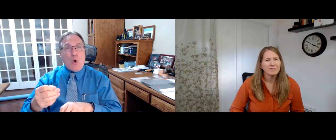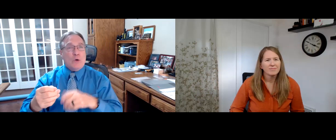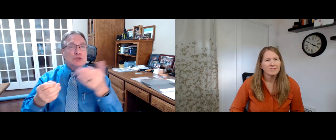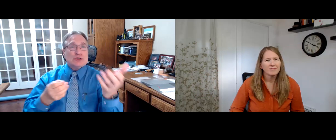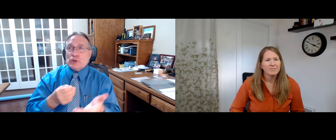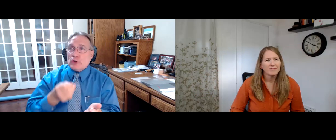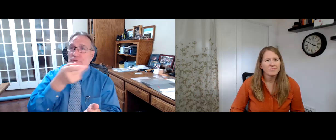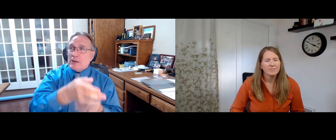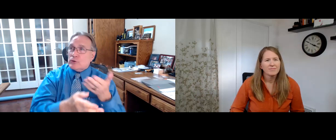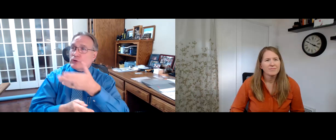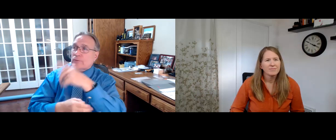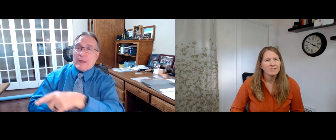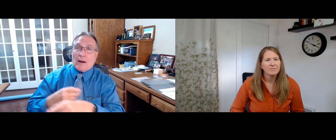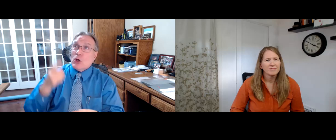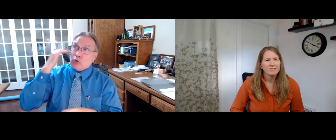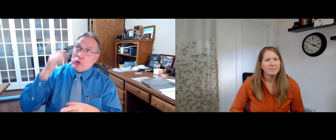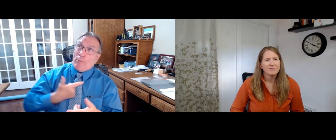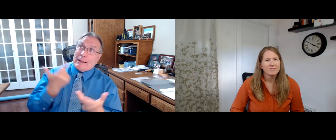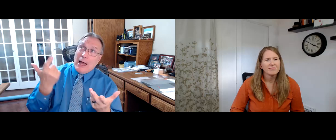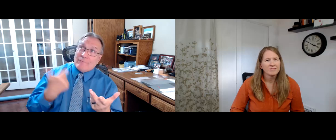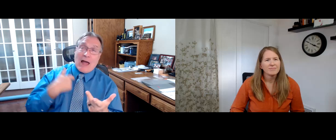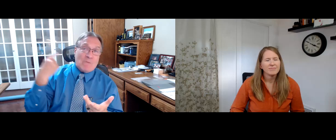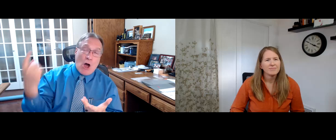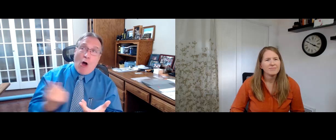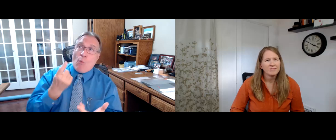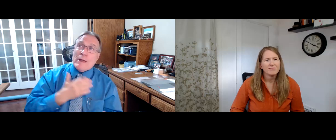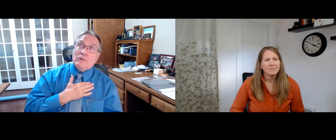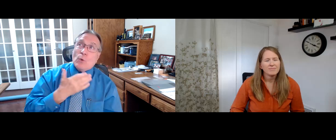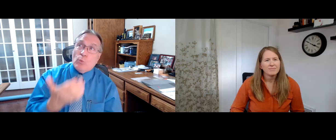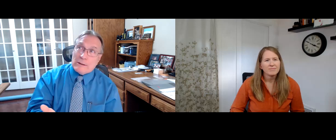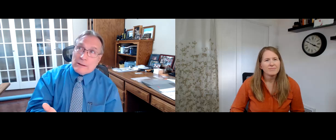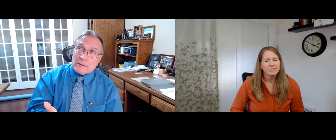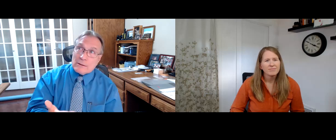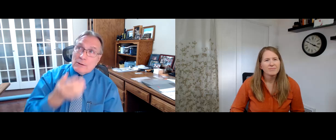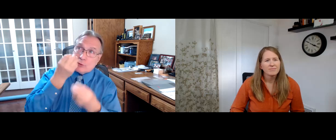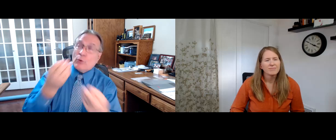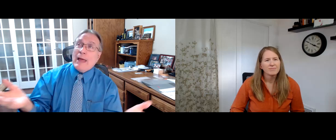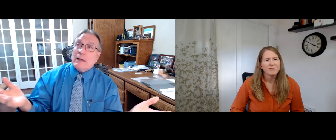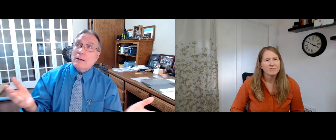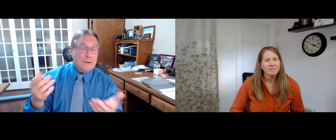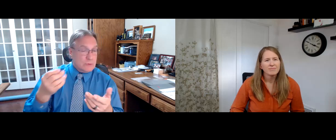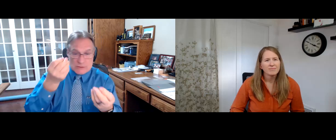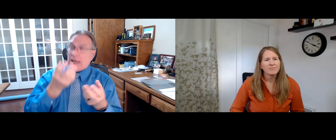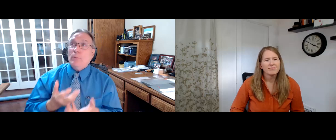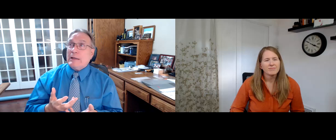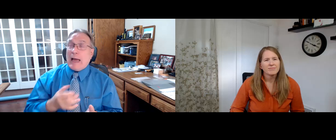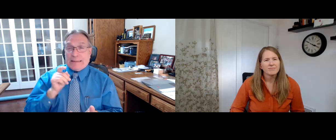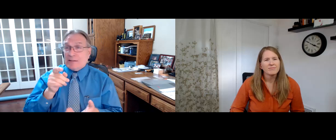go, serve here, serve there. You know my life. I'm always willing to obey. Just tell me, I need